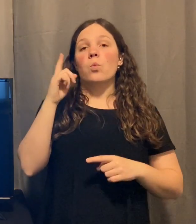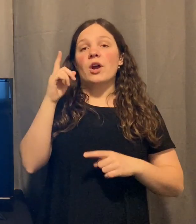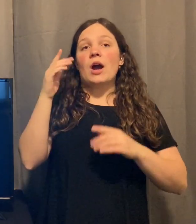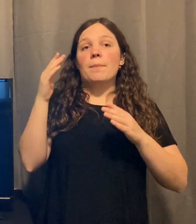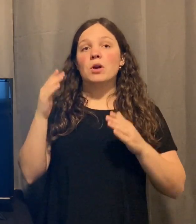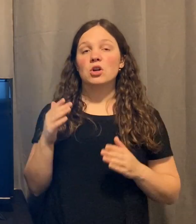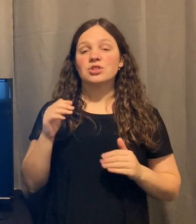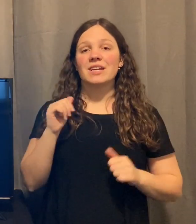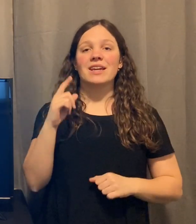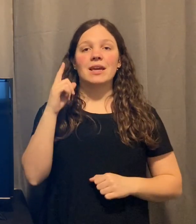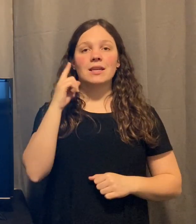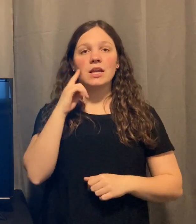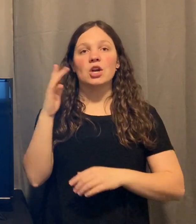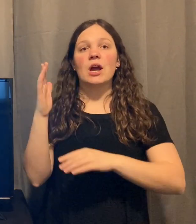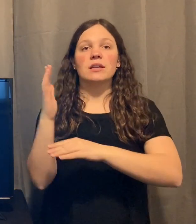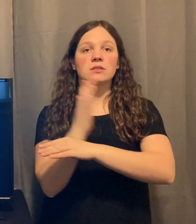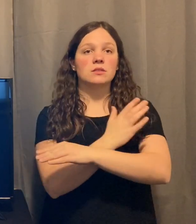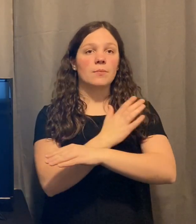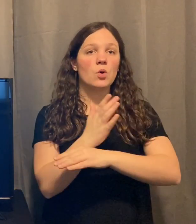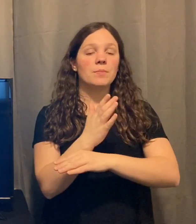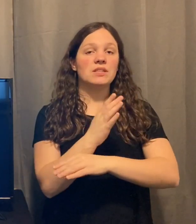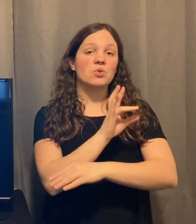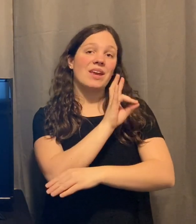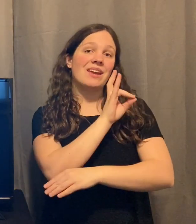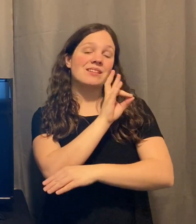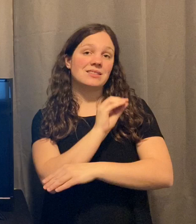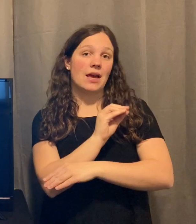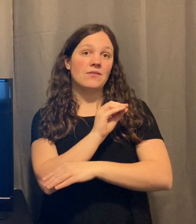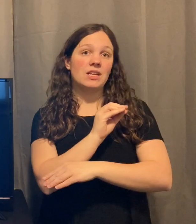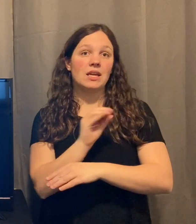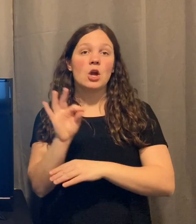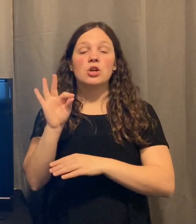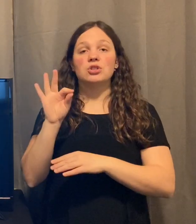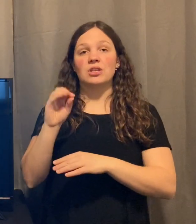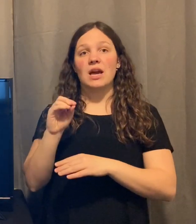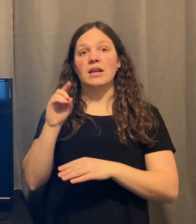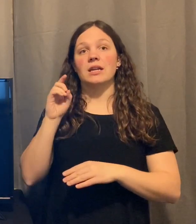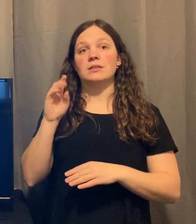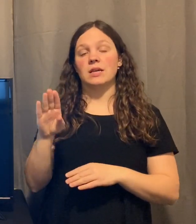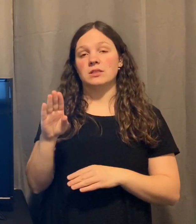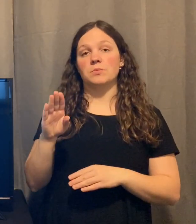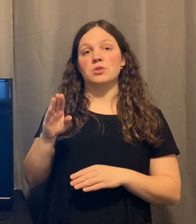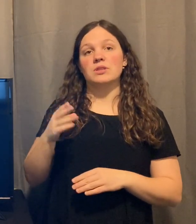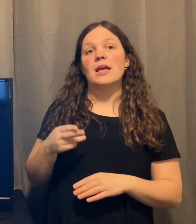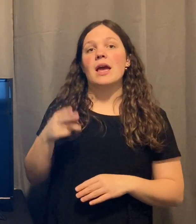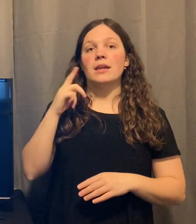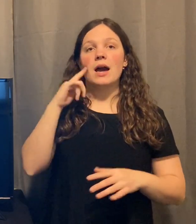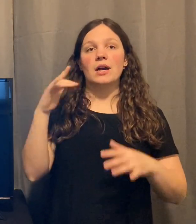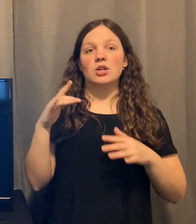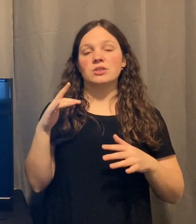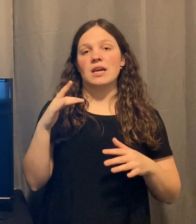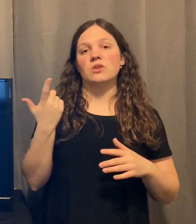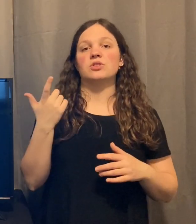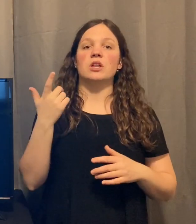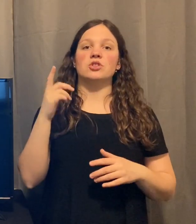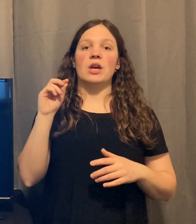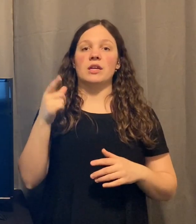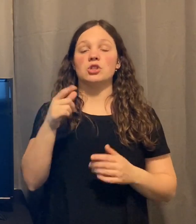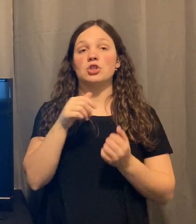a person can hear somewhere between 70 to 90 decibels and higher sounds such as a